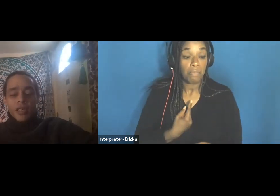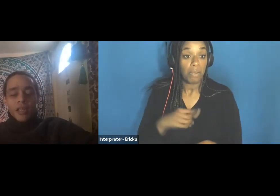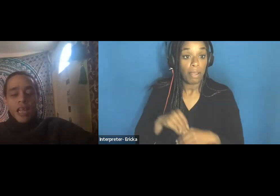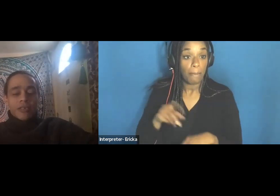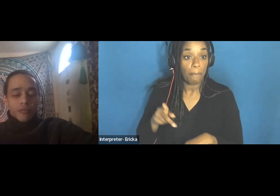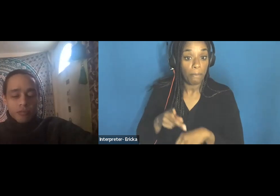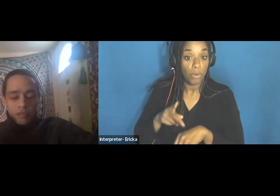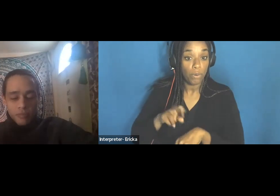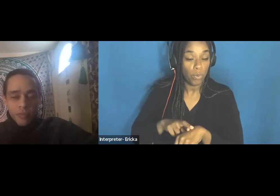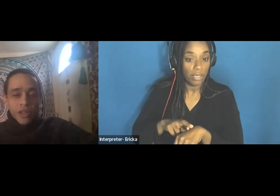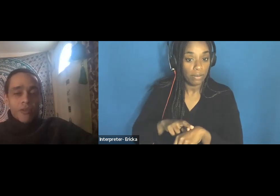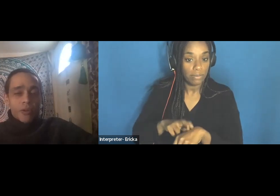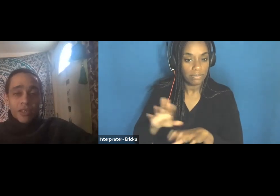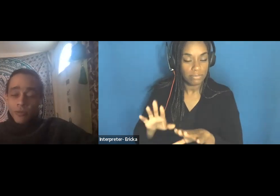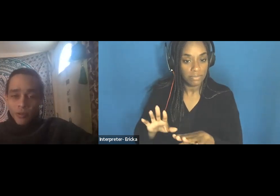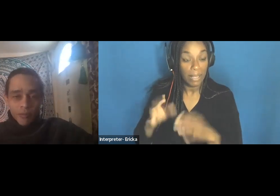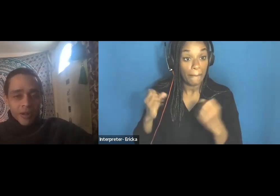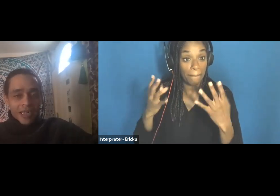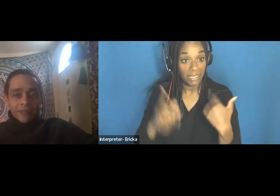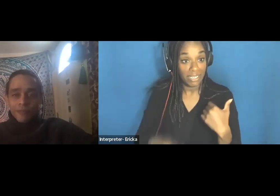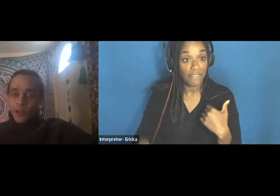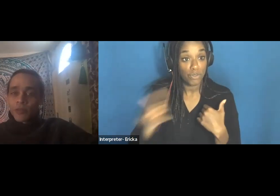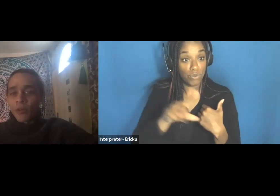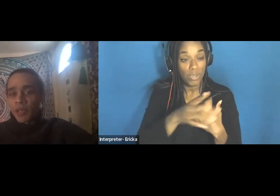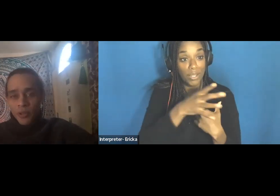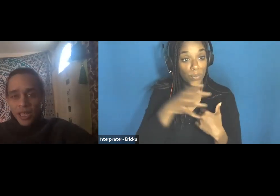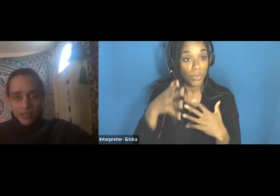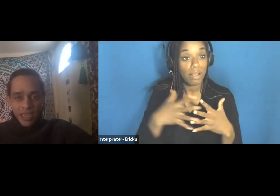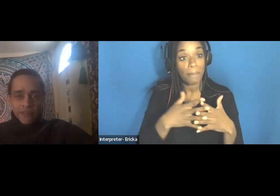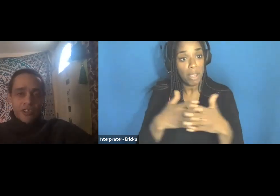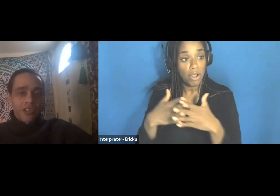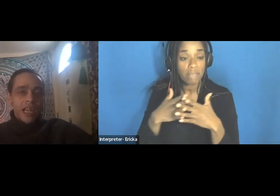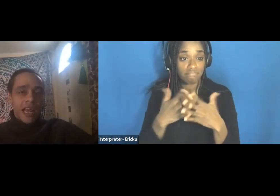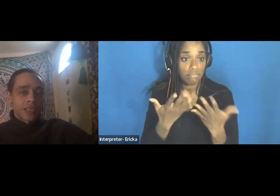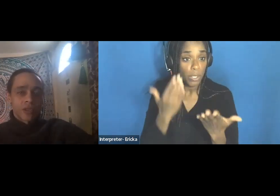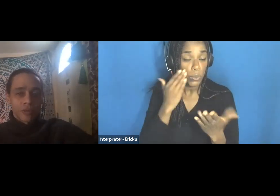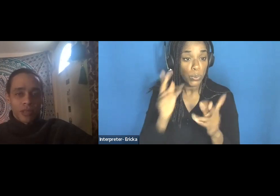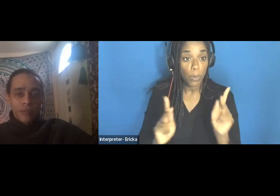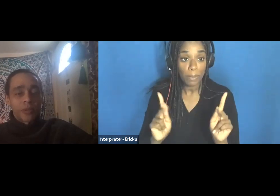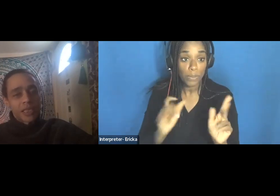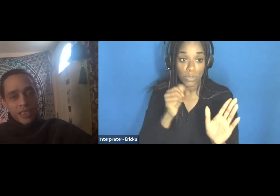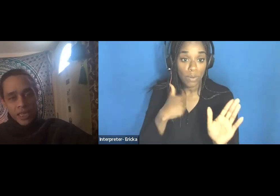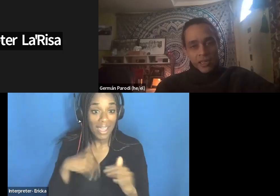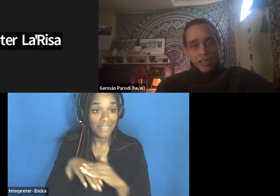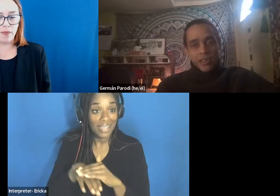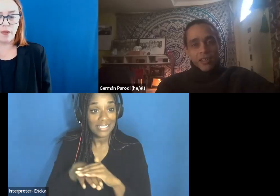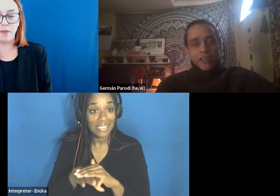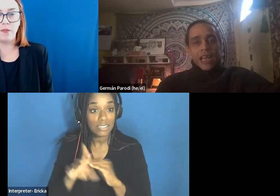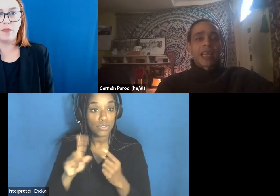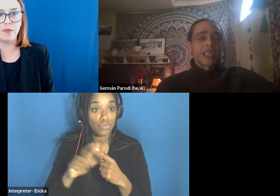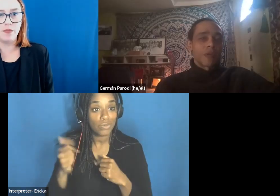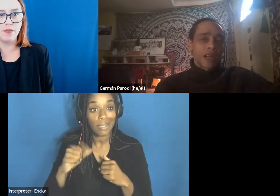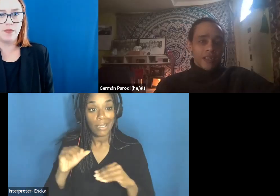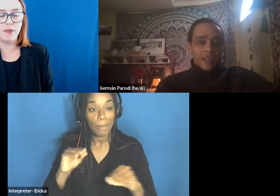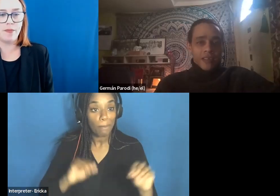Rico. And many of you in rural America will know people that have just not had access to a mobility aid.